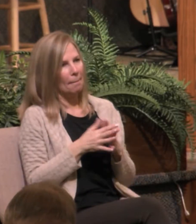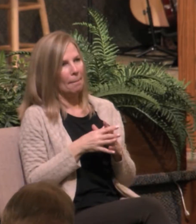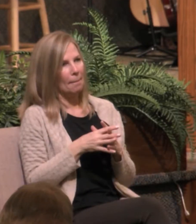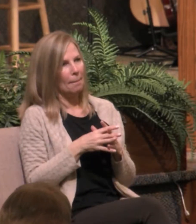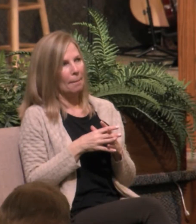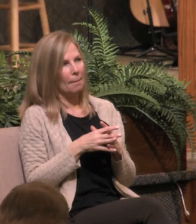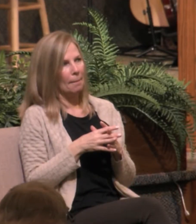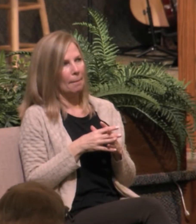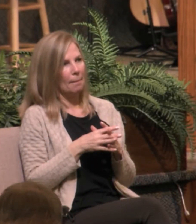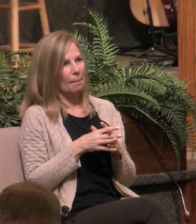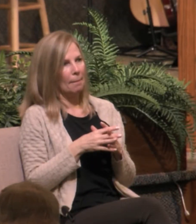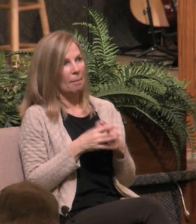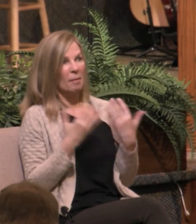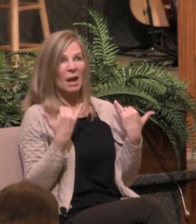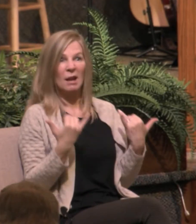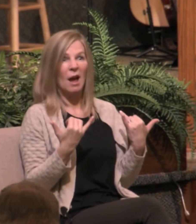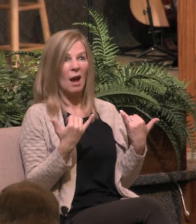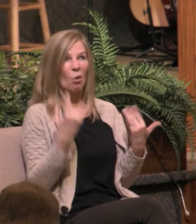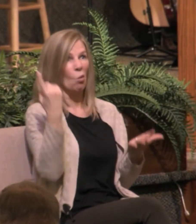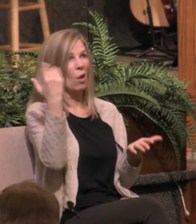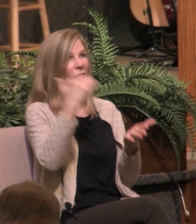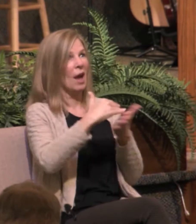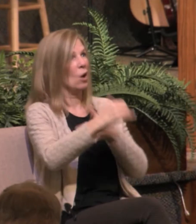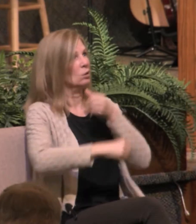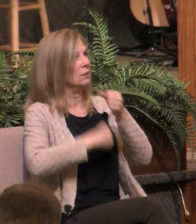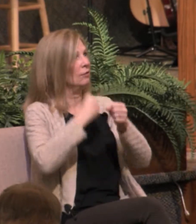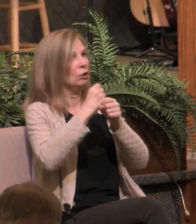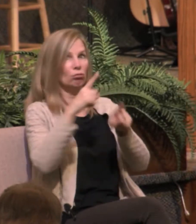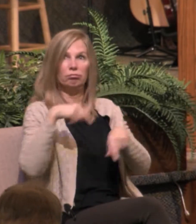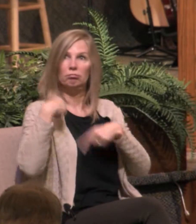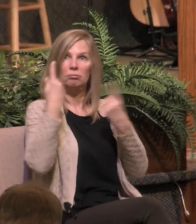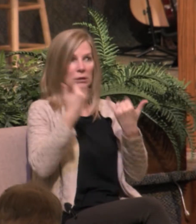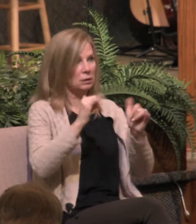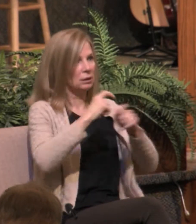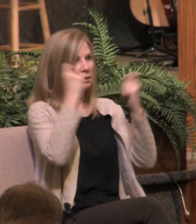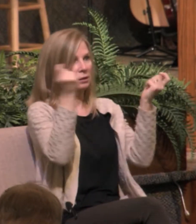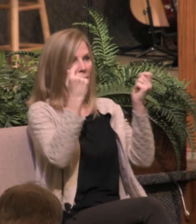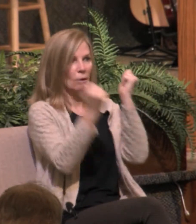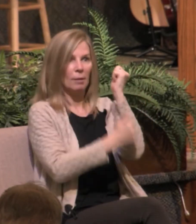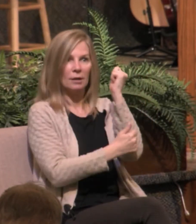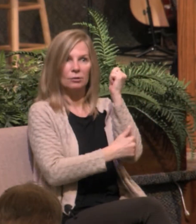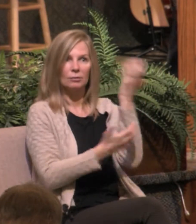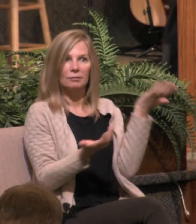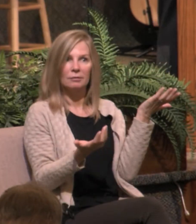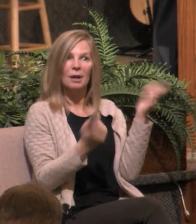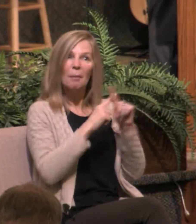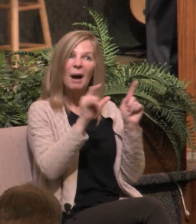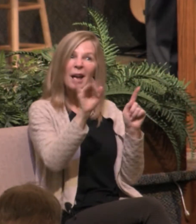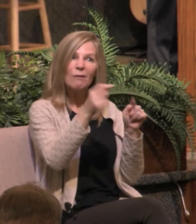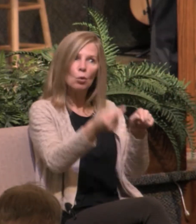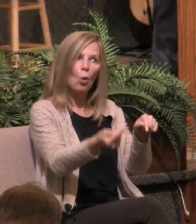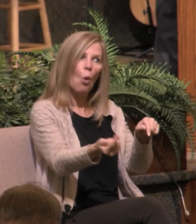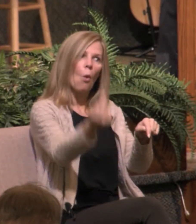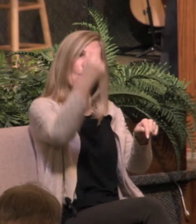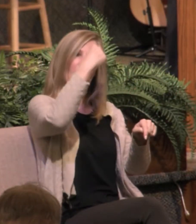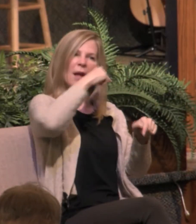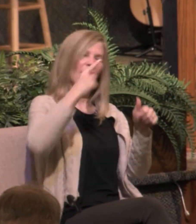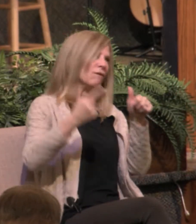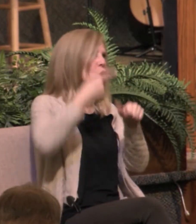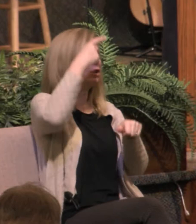So by now, there's thousands of years of celebrating a Passover. Everybody understands what's going on, but take yourself back to that first event.